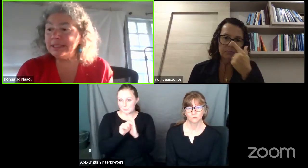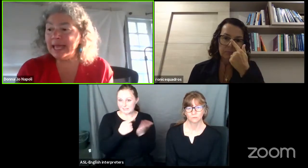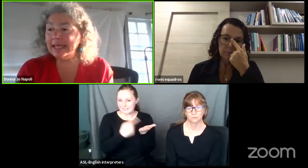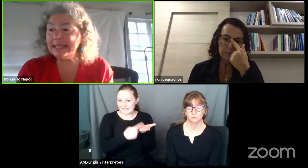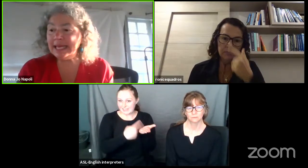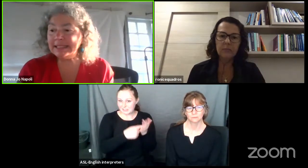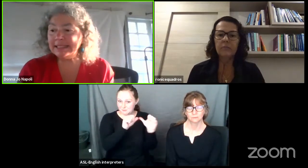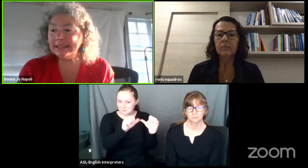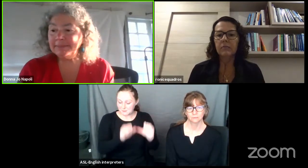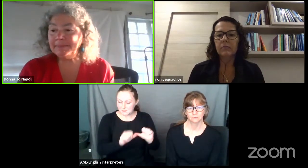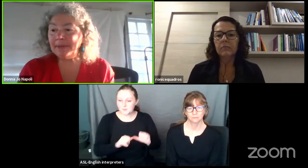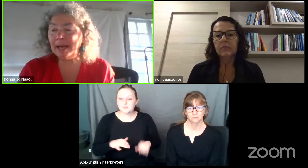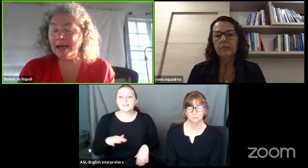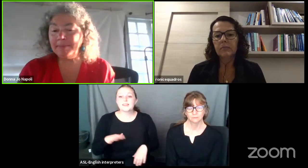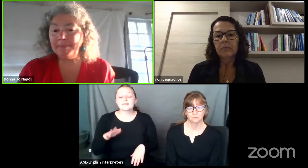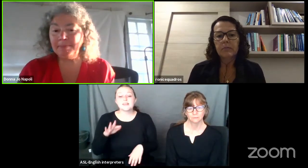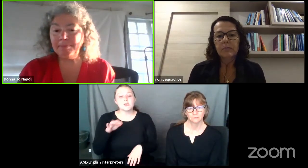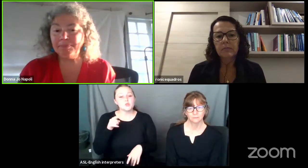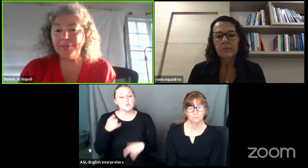You said that